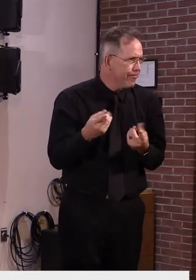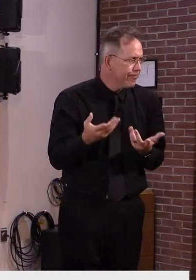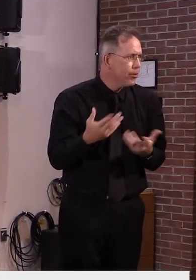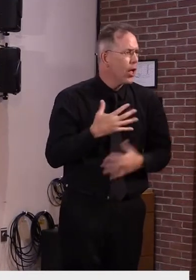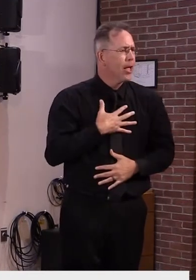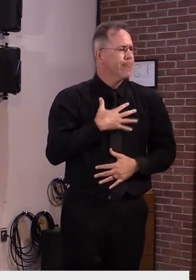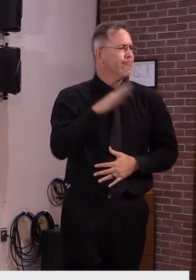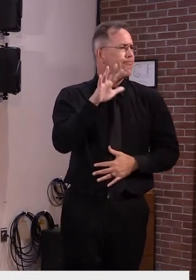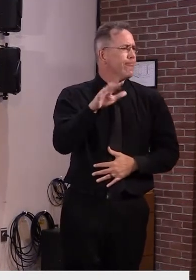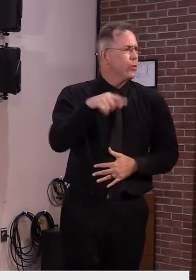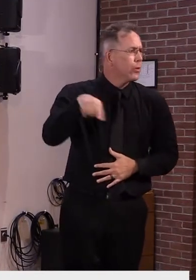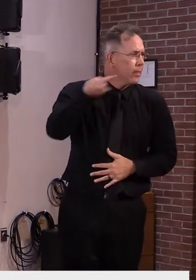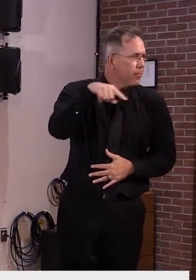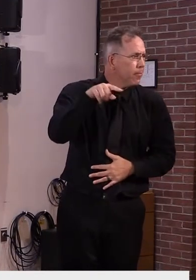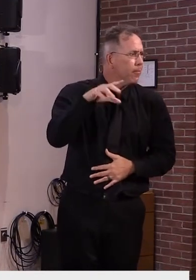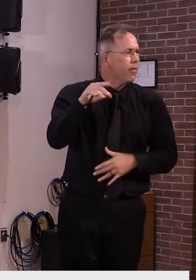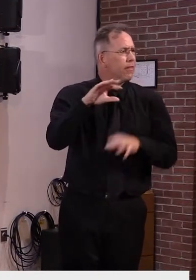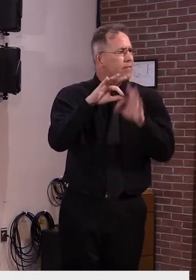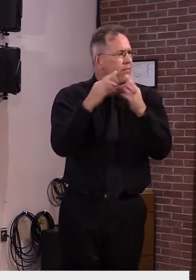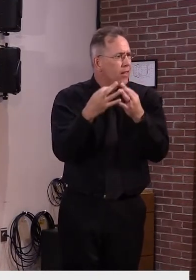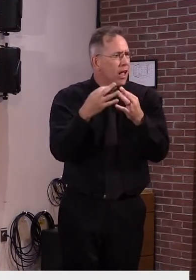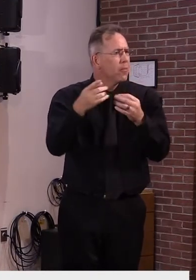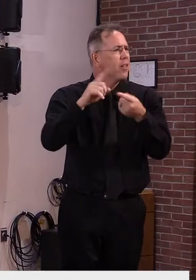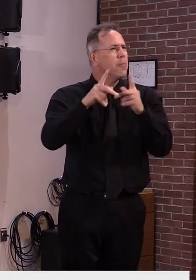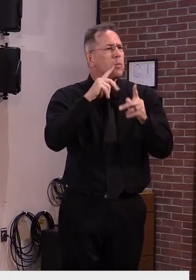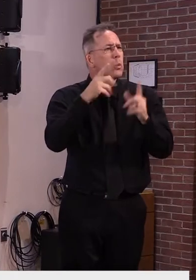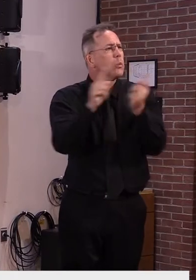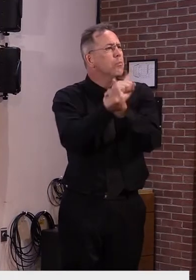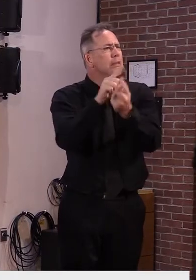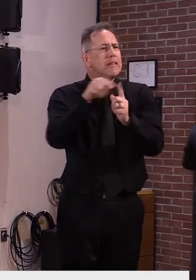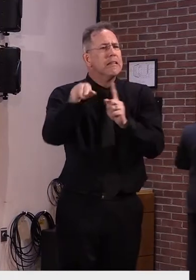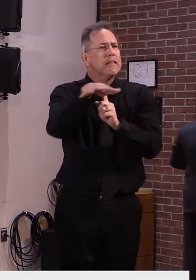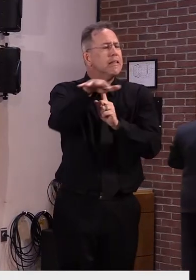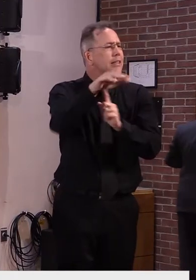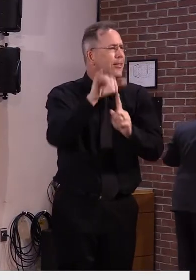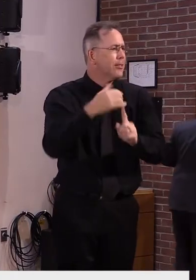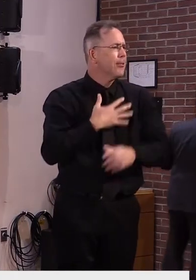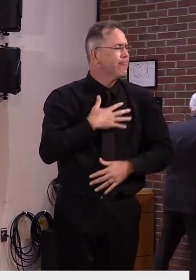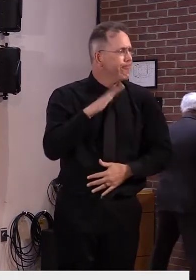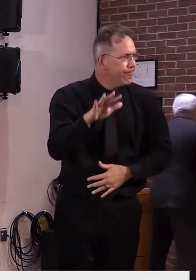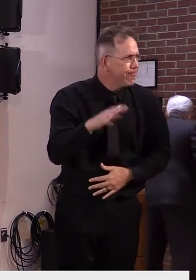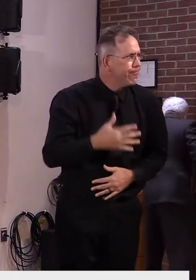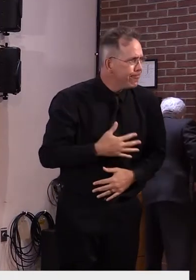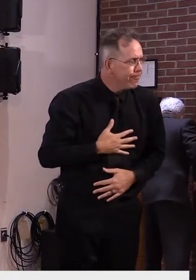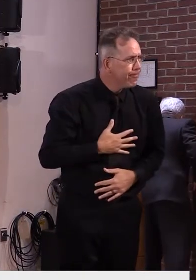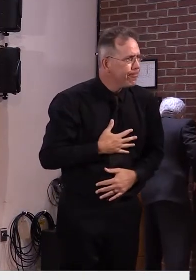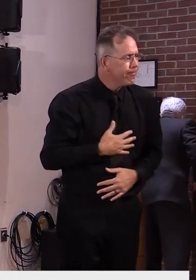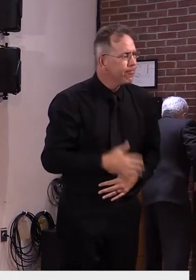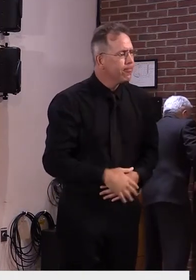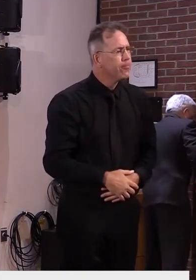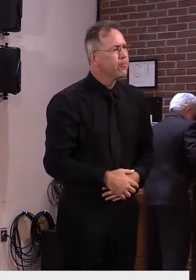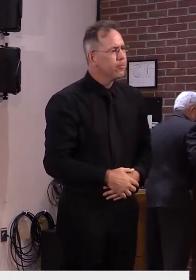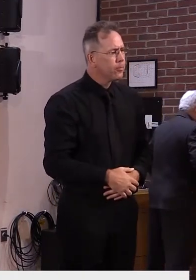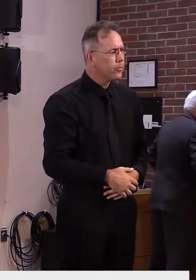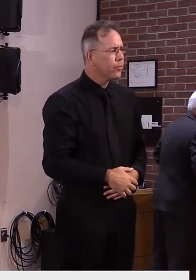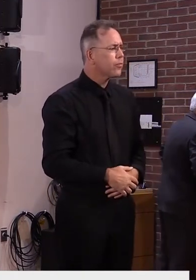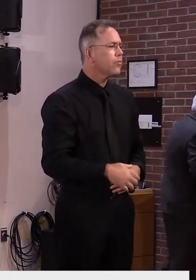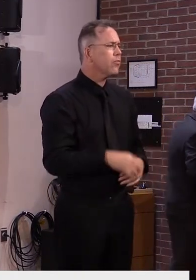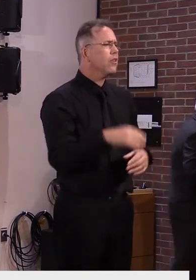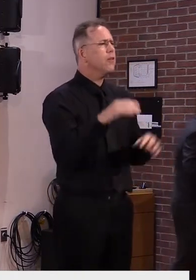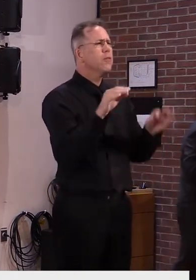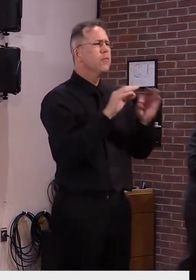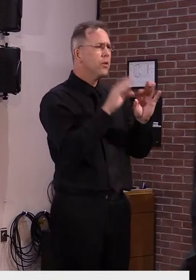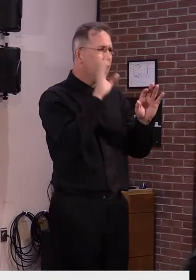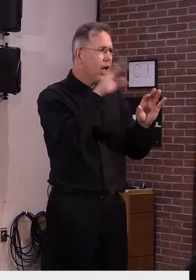thoughts are with the President, his family, and the many people he may have come in contact with recently. It's a reminder that